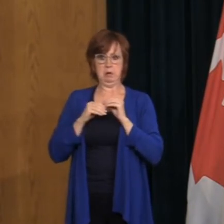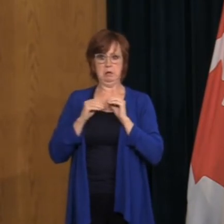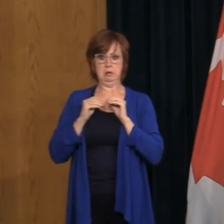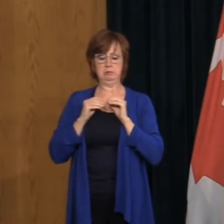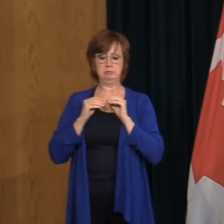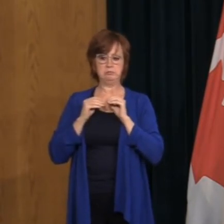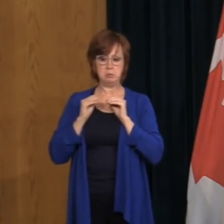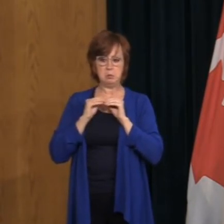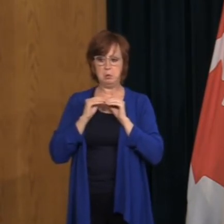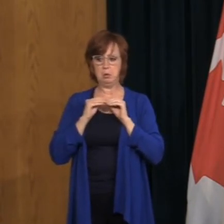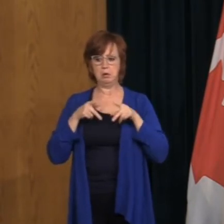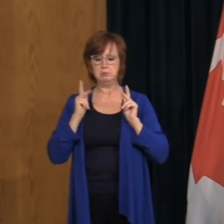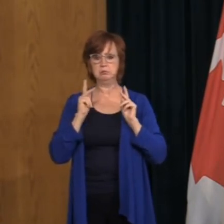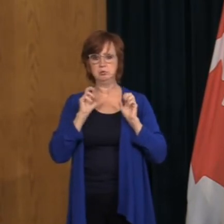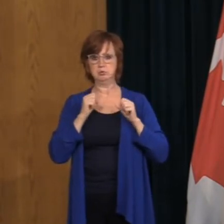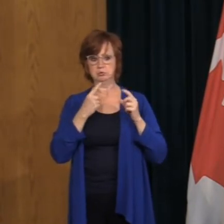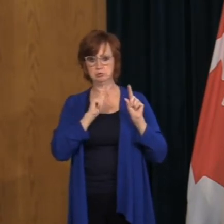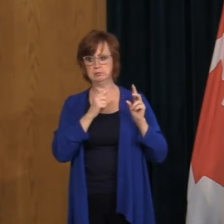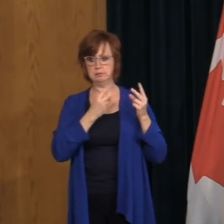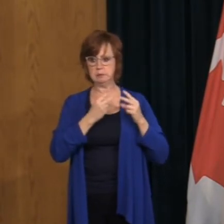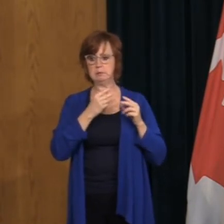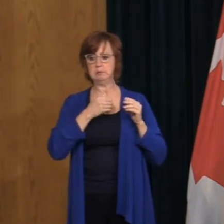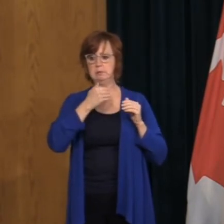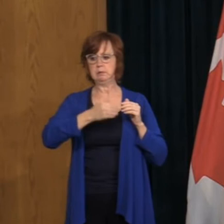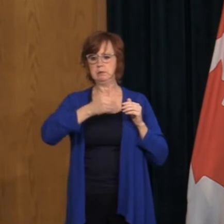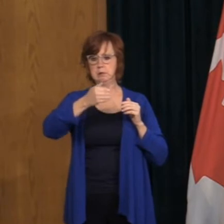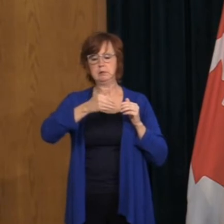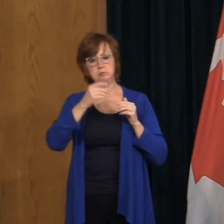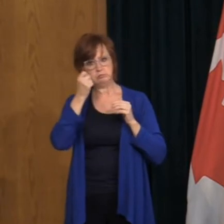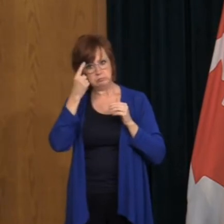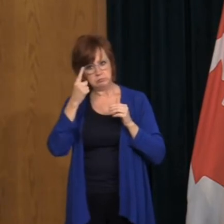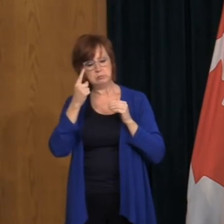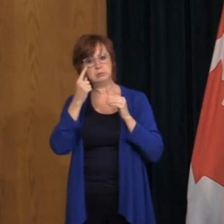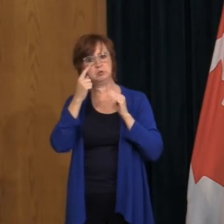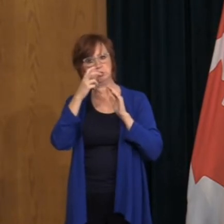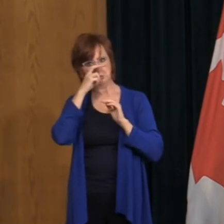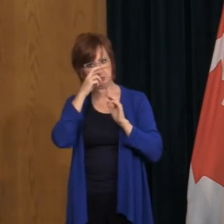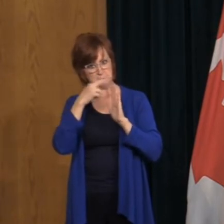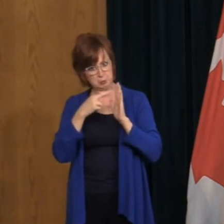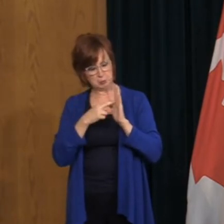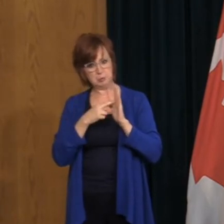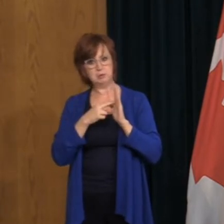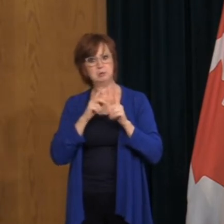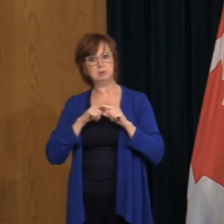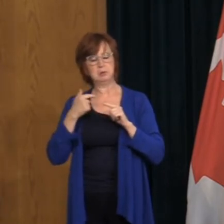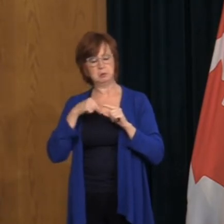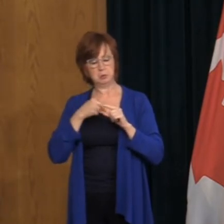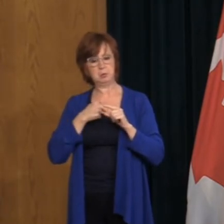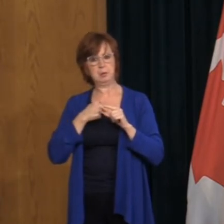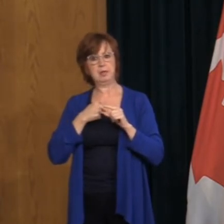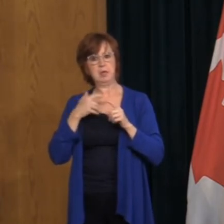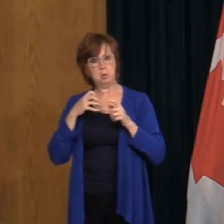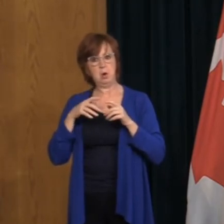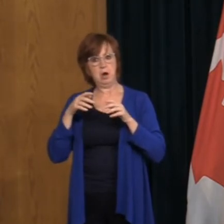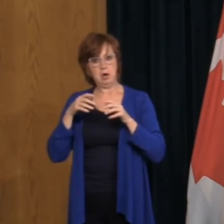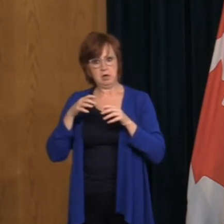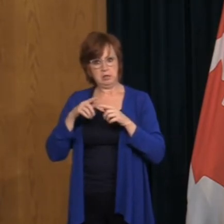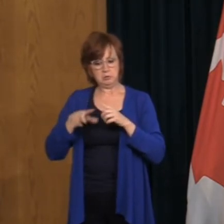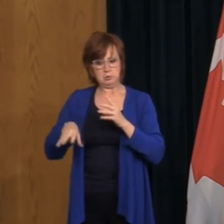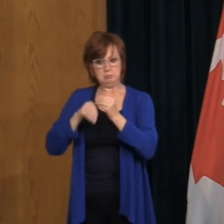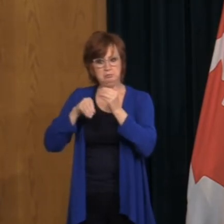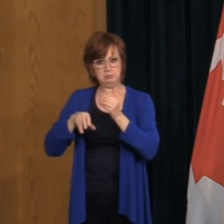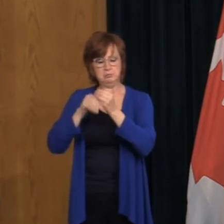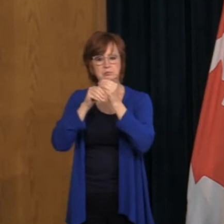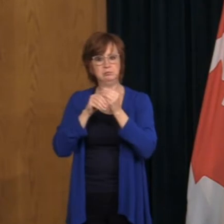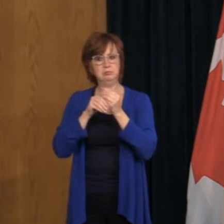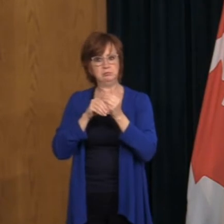can see our family members under some very stringent parameters. And we're looking forward to communicating these guidelines as soon as